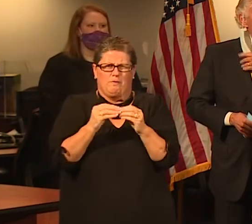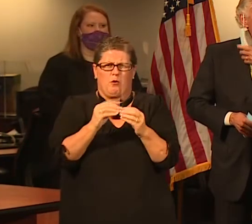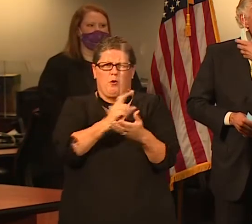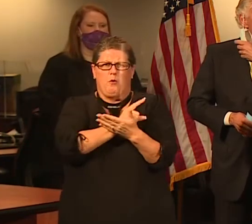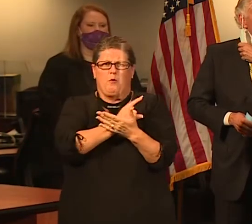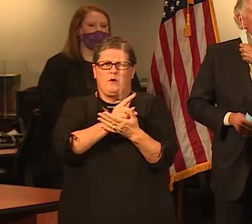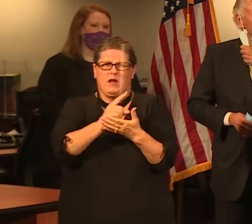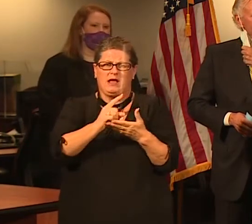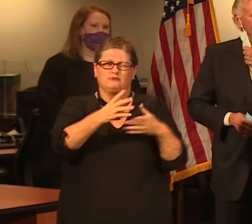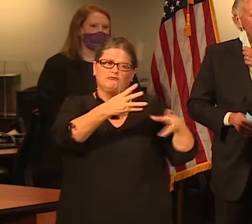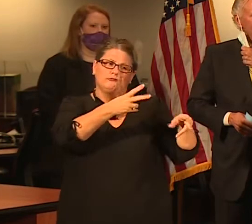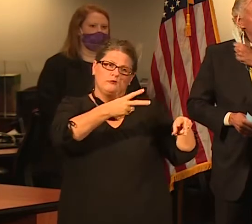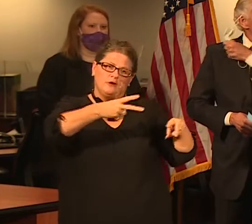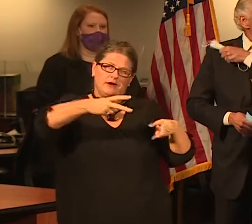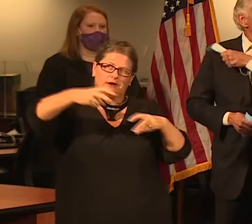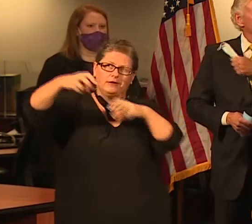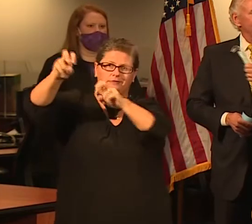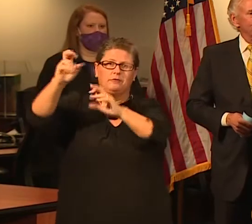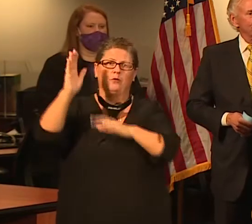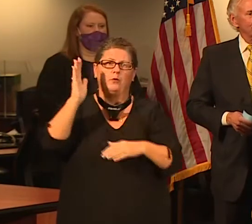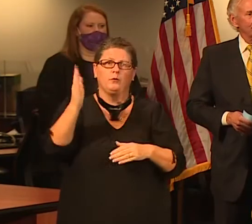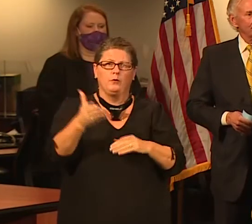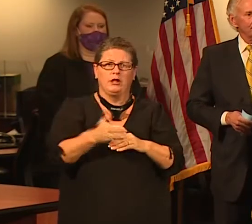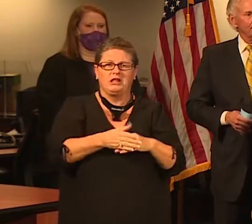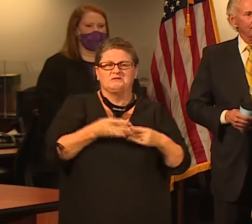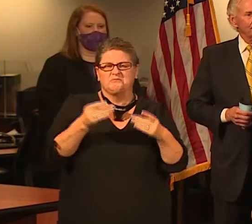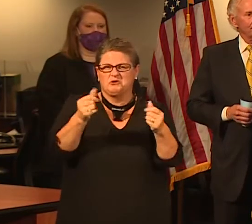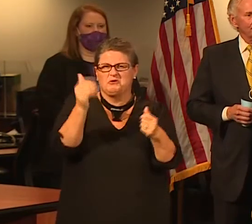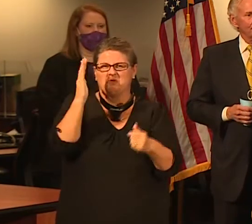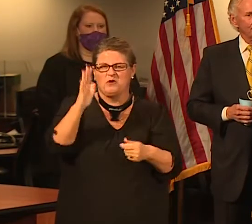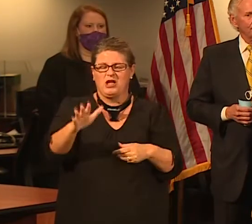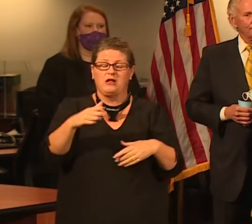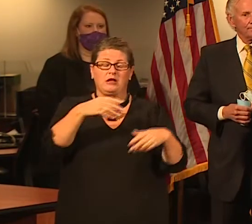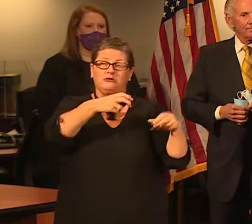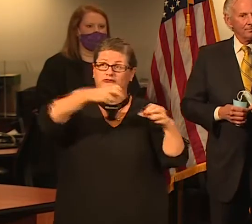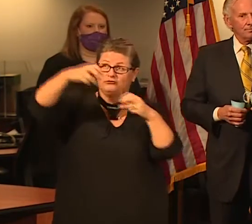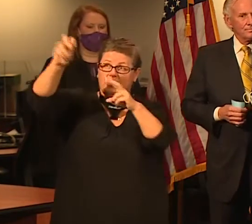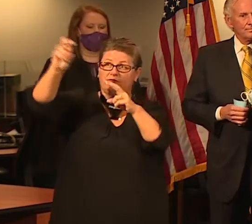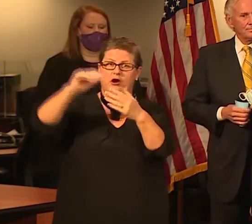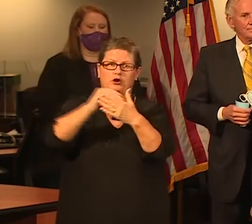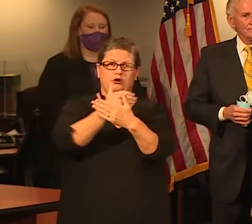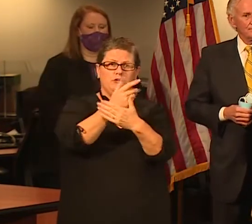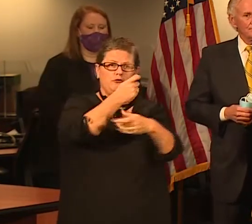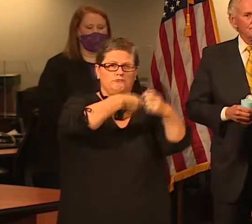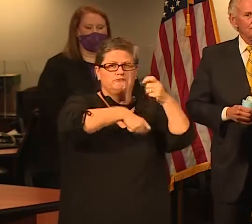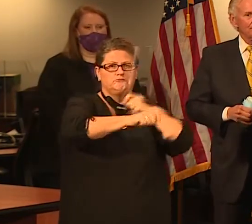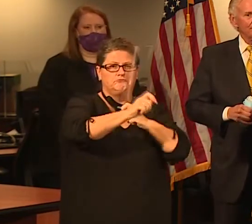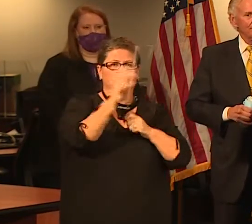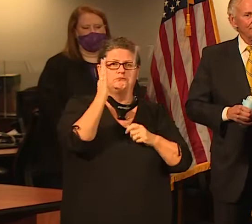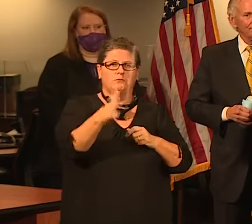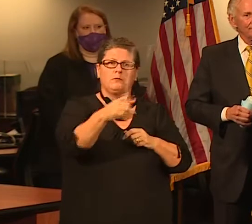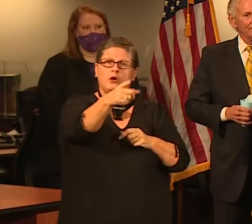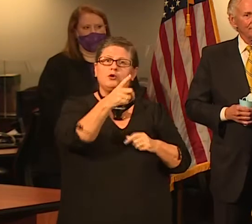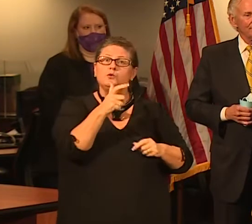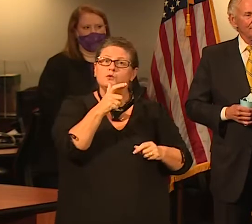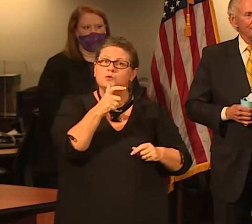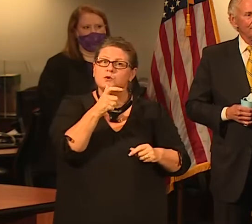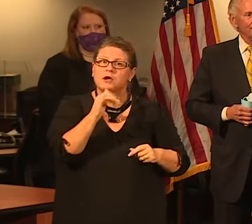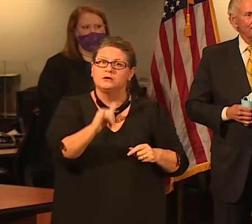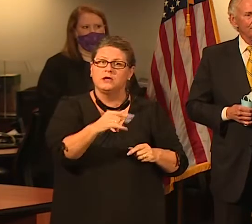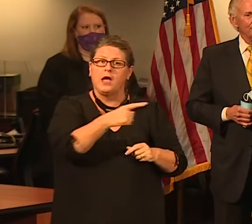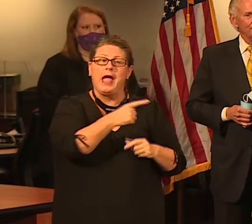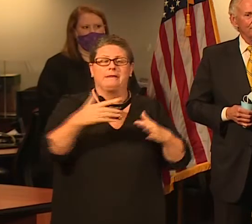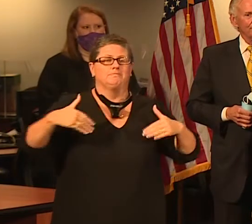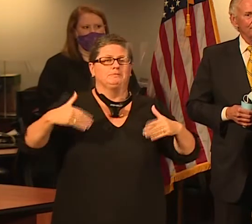be a transition period. It'll be a smooth transition. Who will be her after she leaves? So that'll